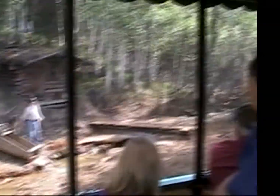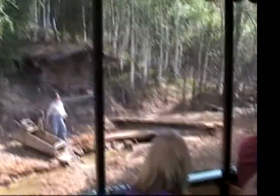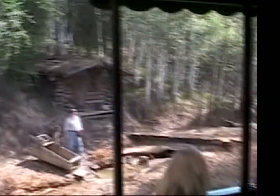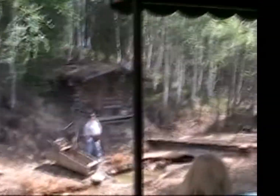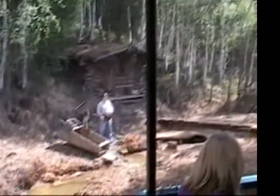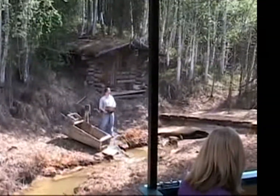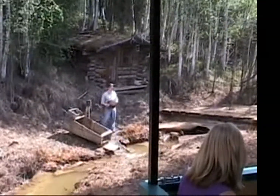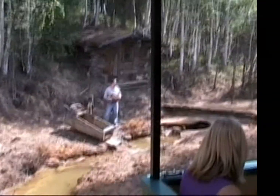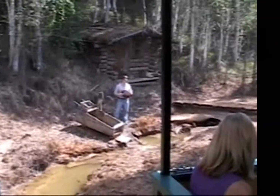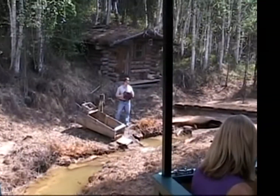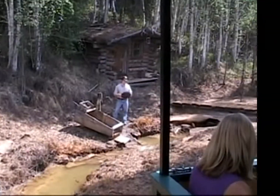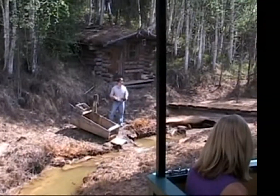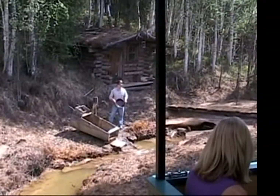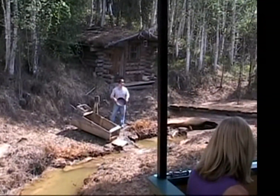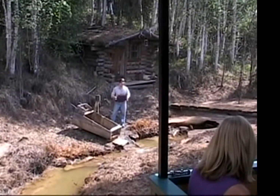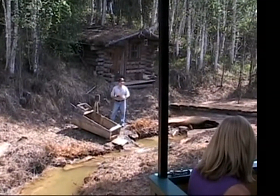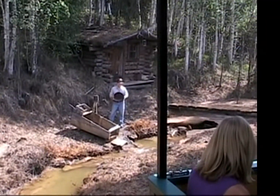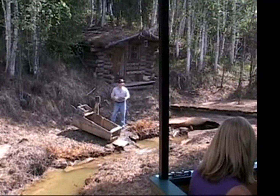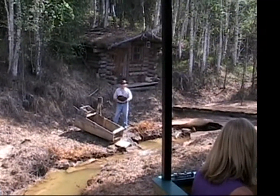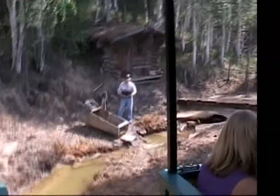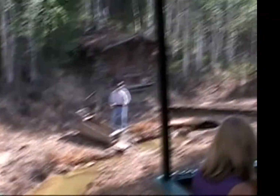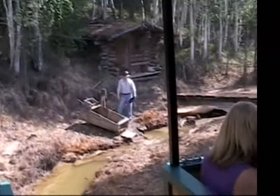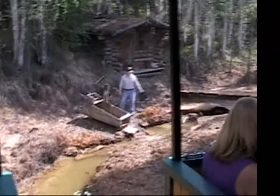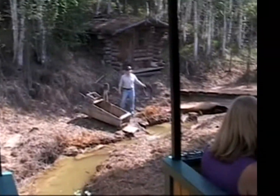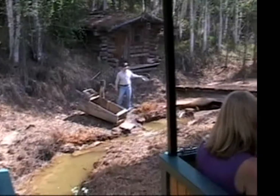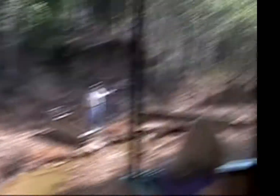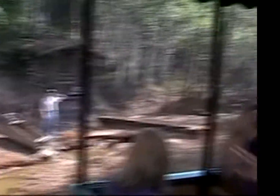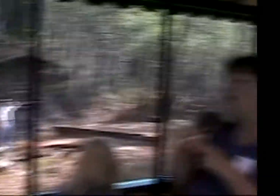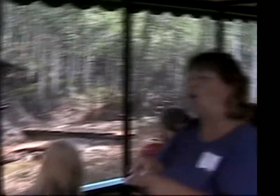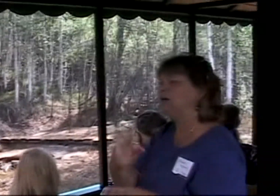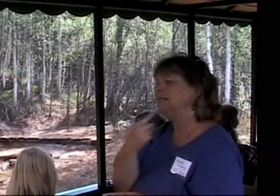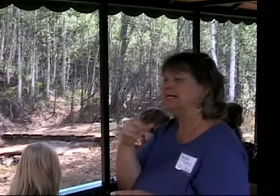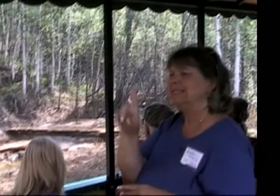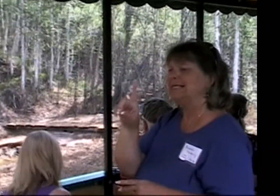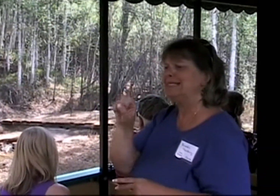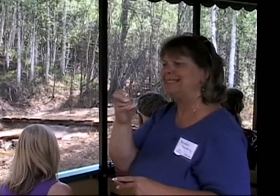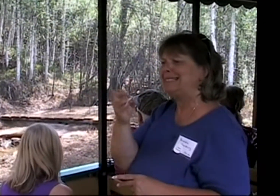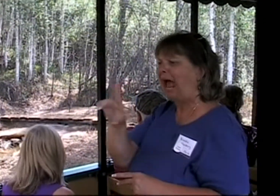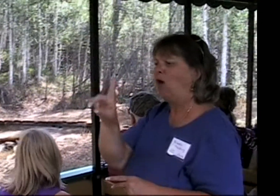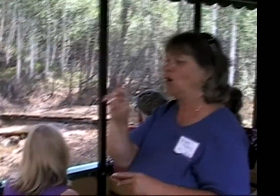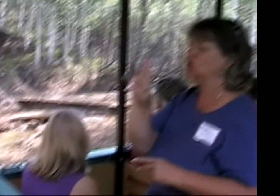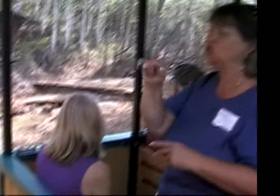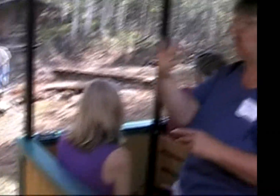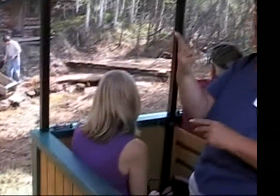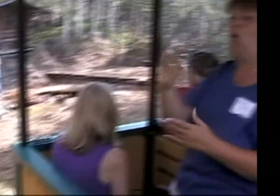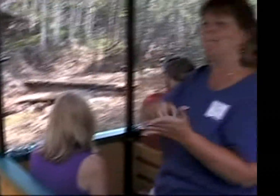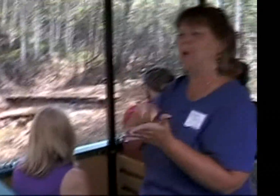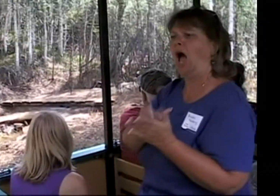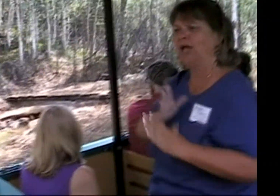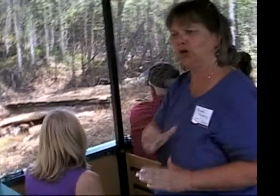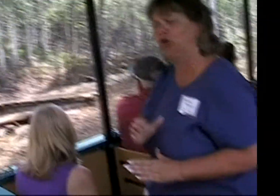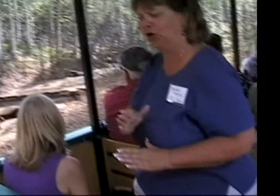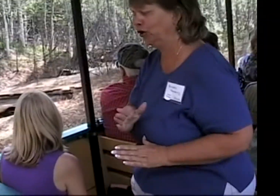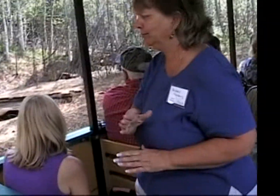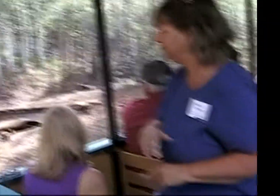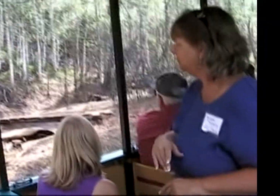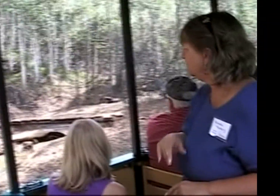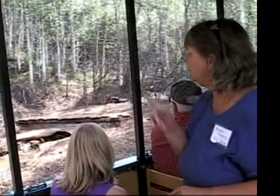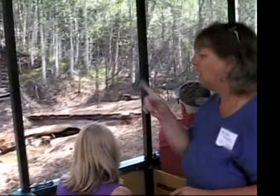to the quintessential Alaskan sourdough miner, and here we present you one such typical homestead. The sourdough miner would seek out a creek that